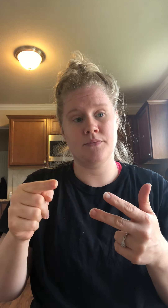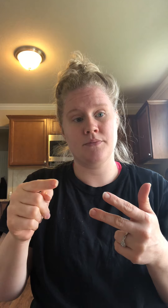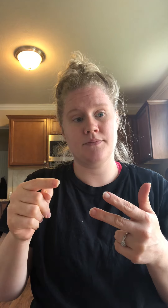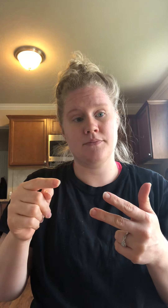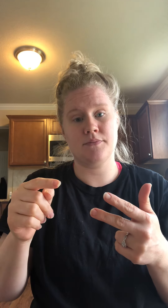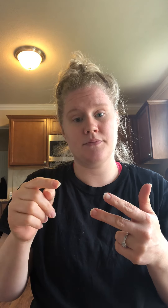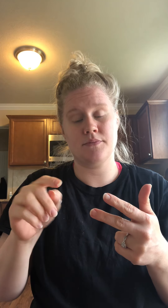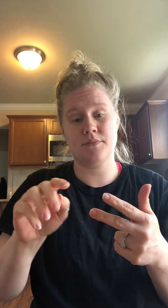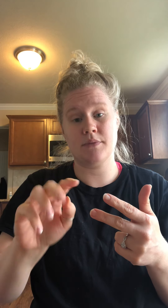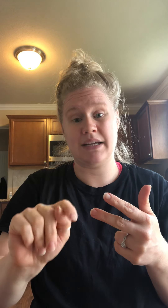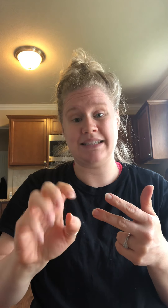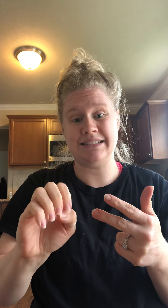teeth,